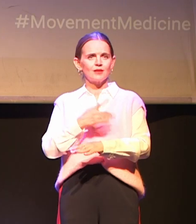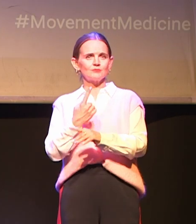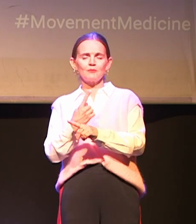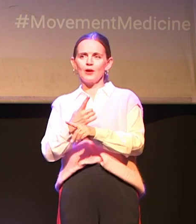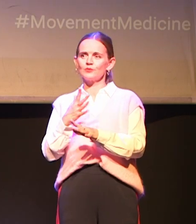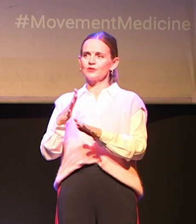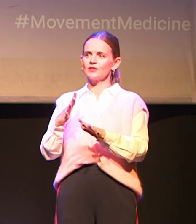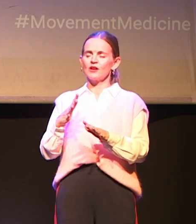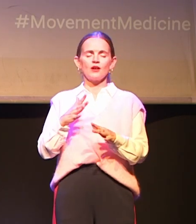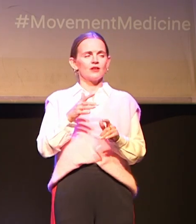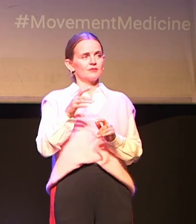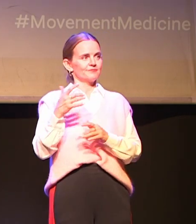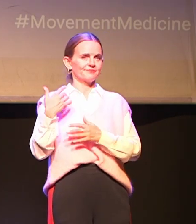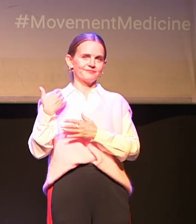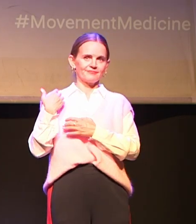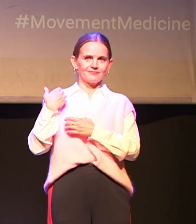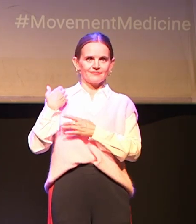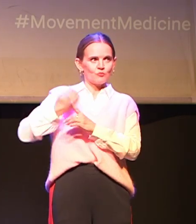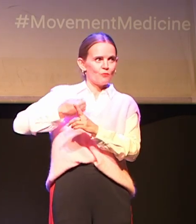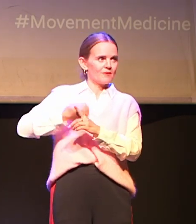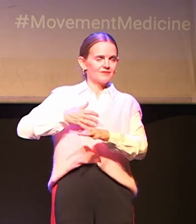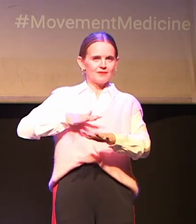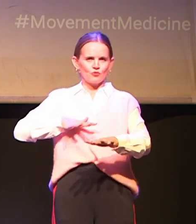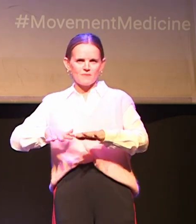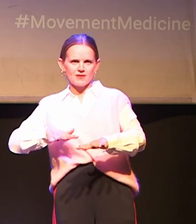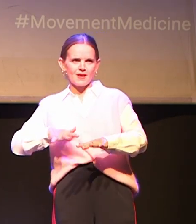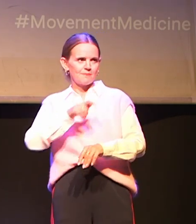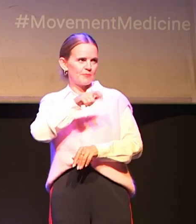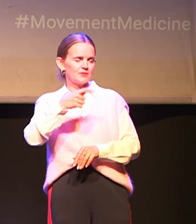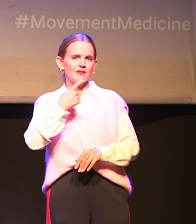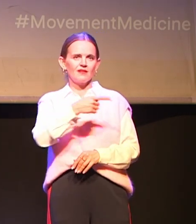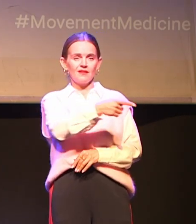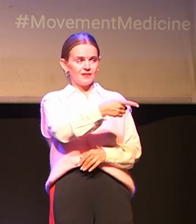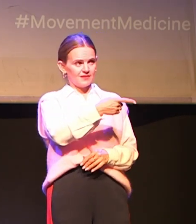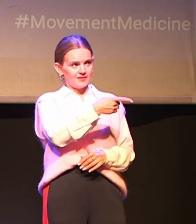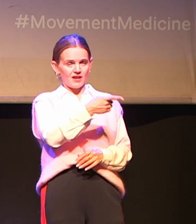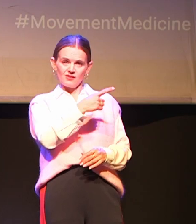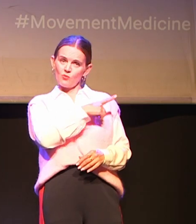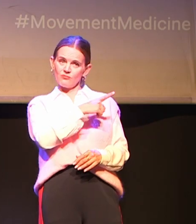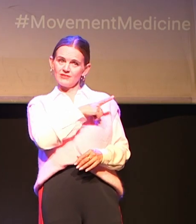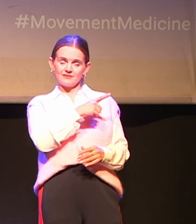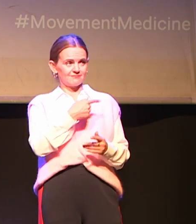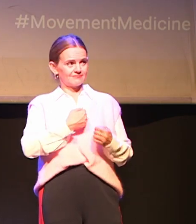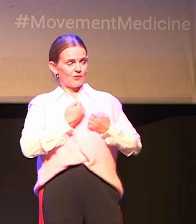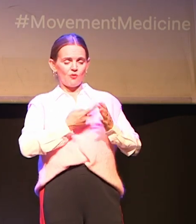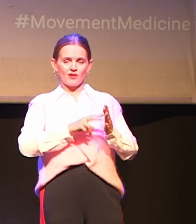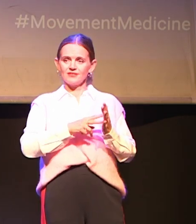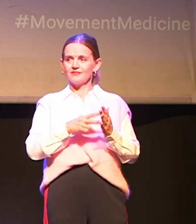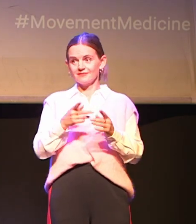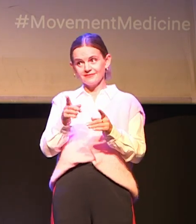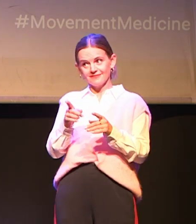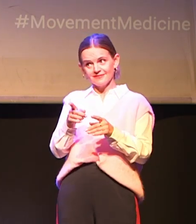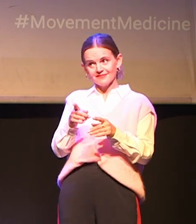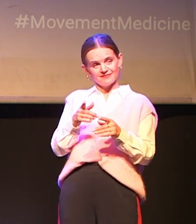way. Or when we started to do healing work, people would be like, and you're the reason why all our organizations are falling apart. Do y'all do that over here? Because